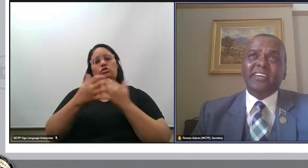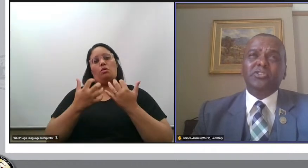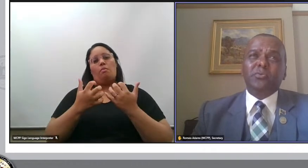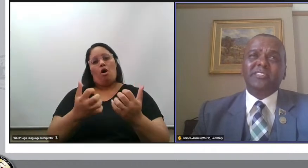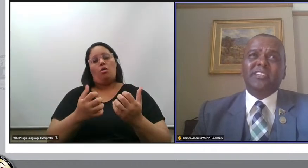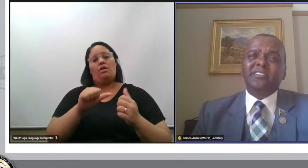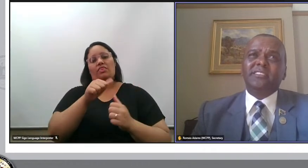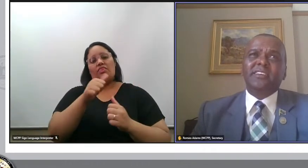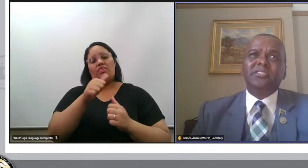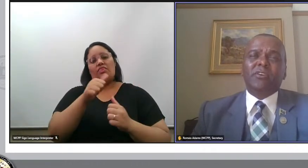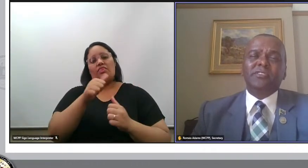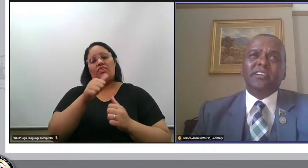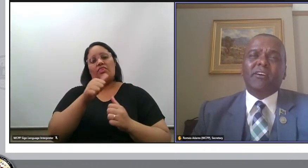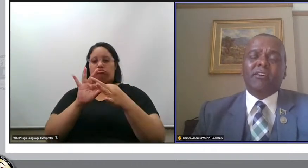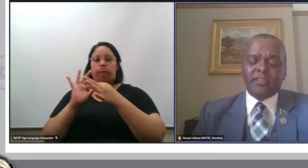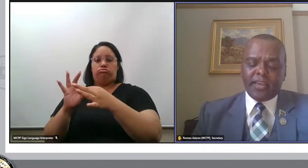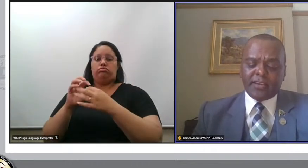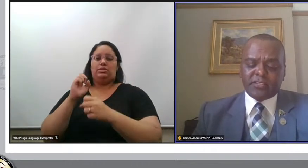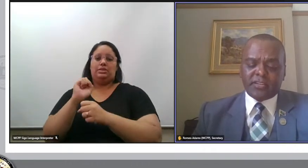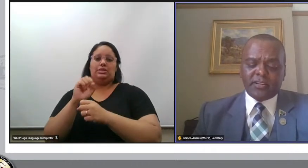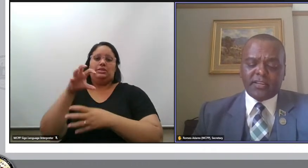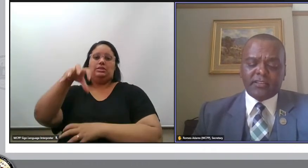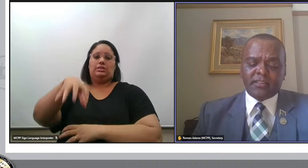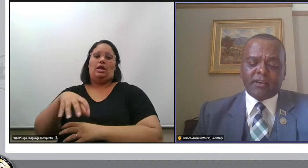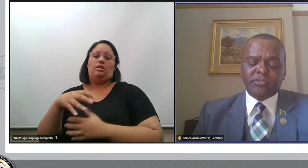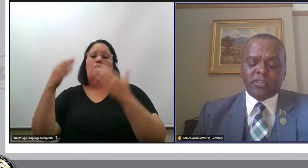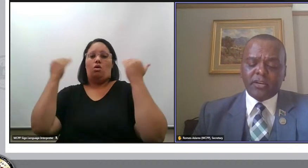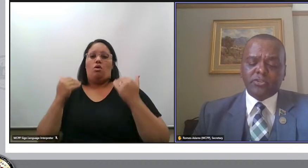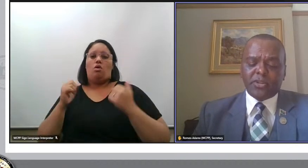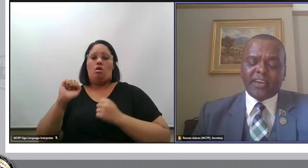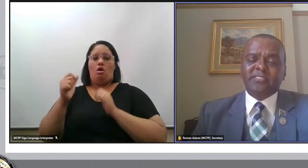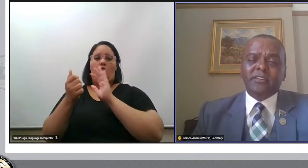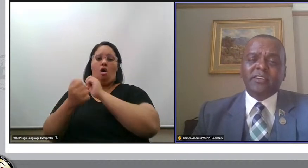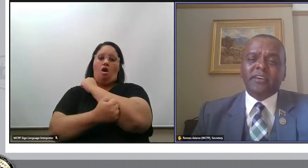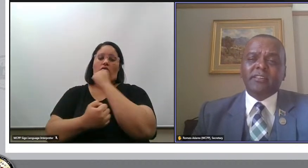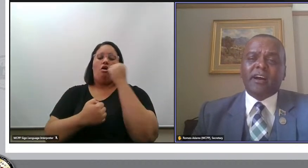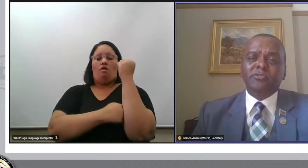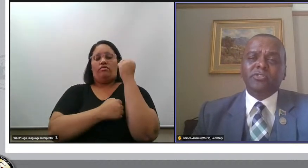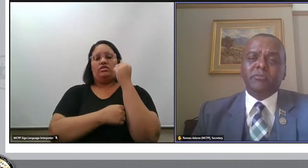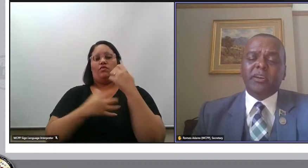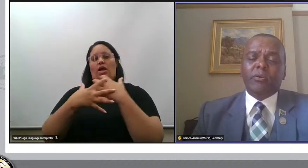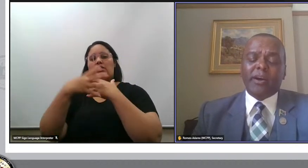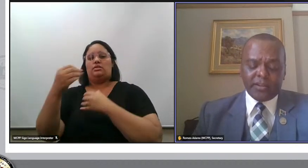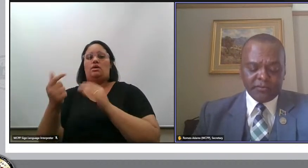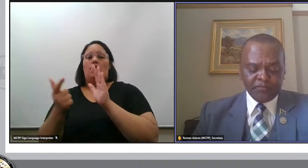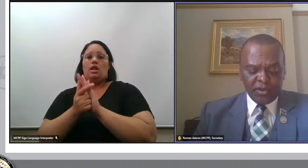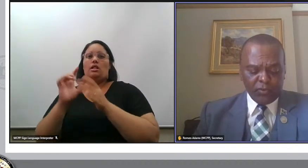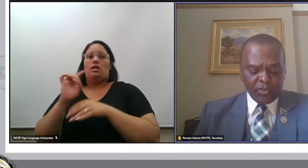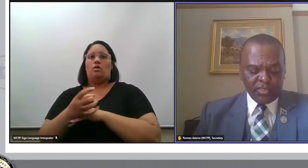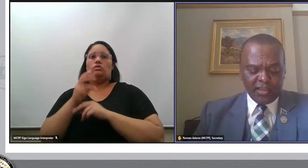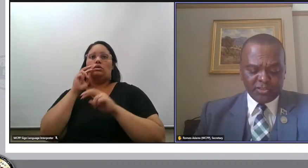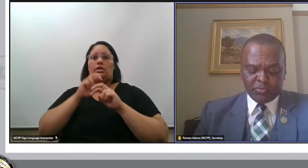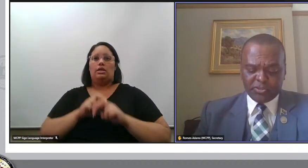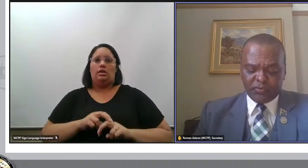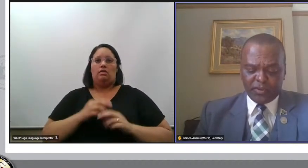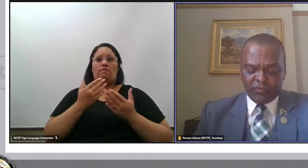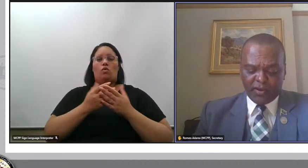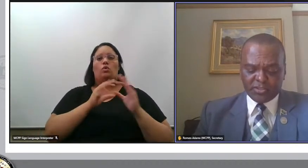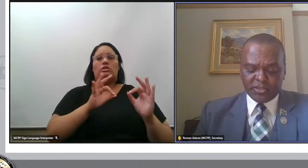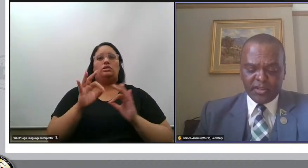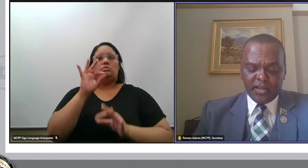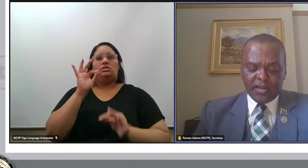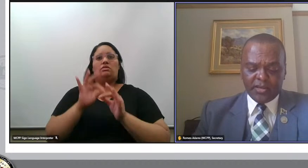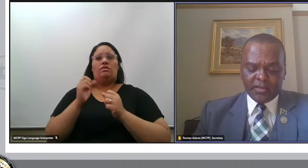then engages with the state attorney's office regarding the external legal counsel, should external legal counsel be required for that